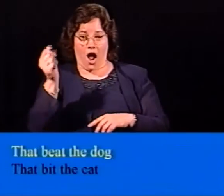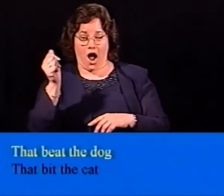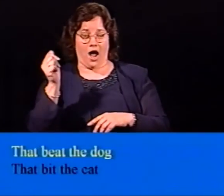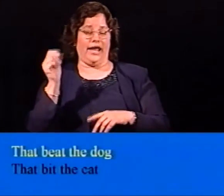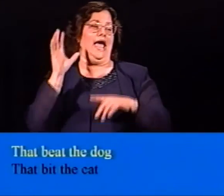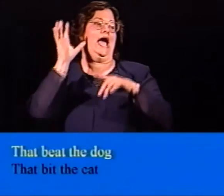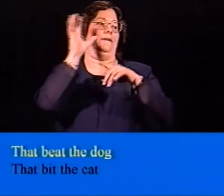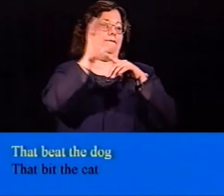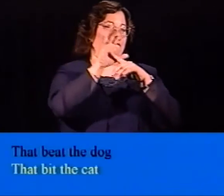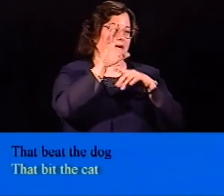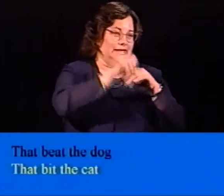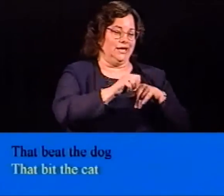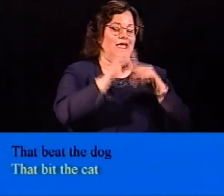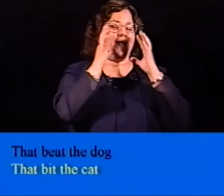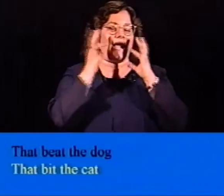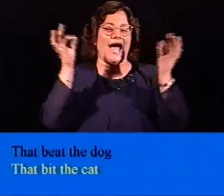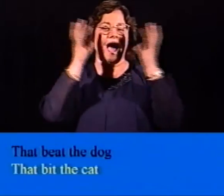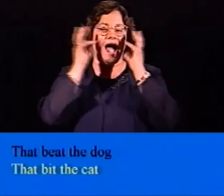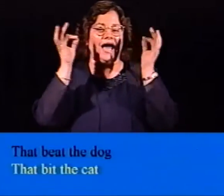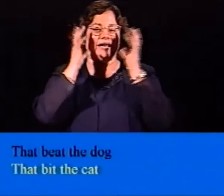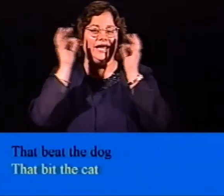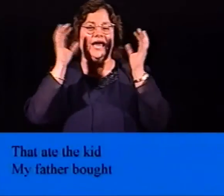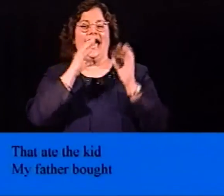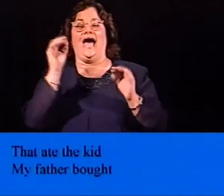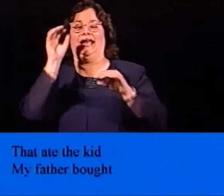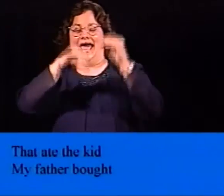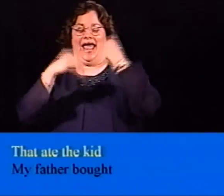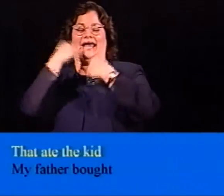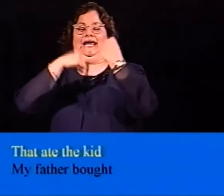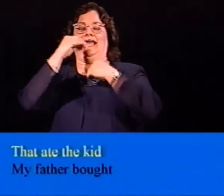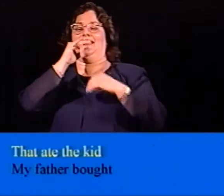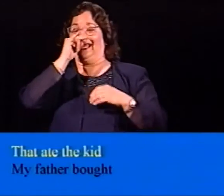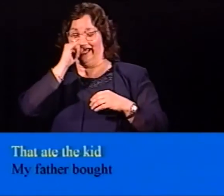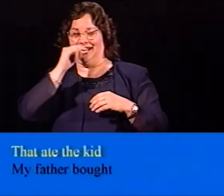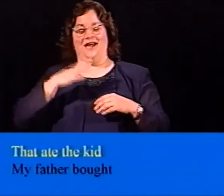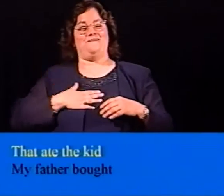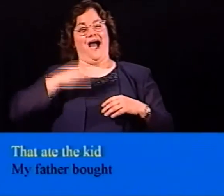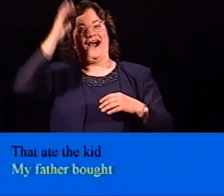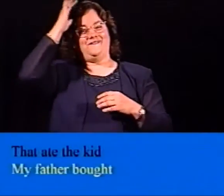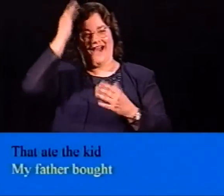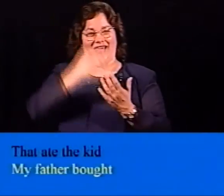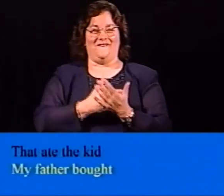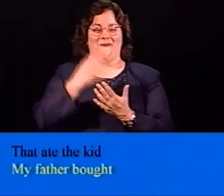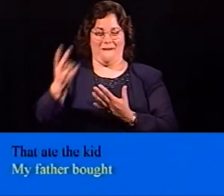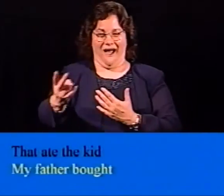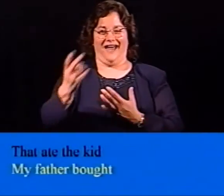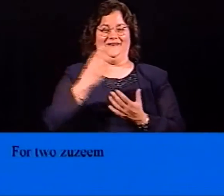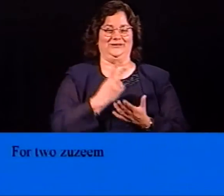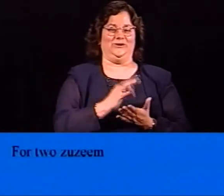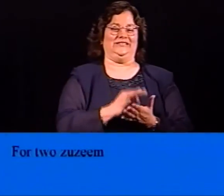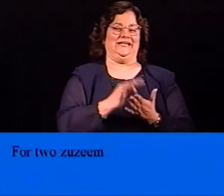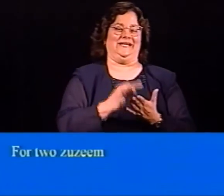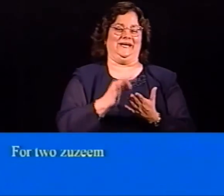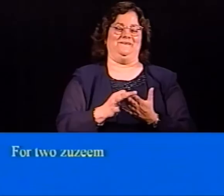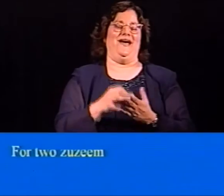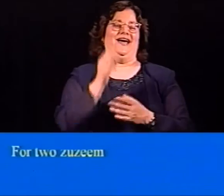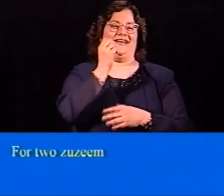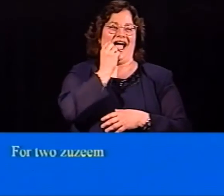cat, that ate the kid my father bought for 2 zuzim. Had gayo, had